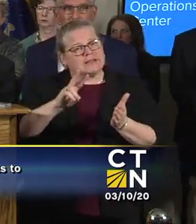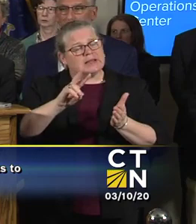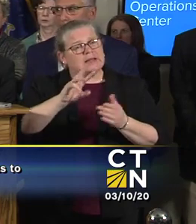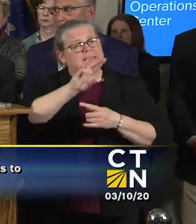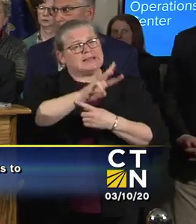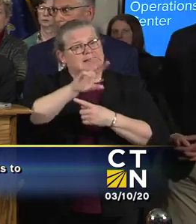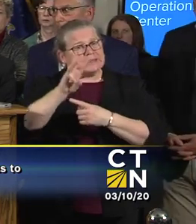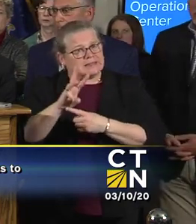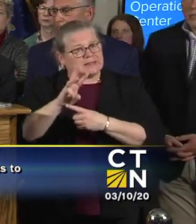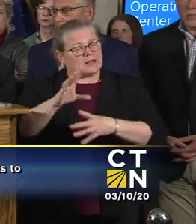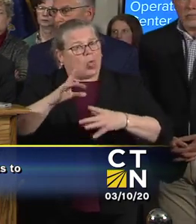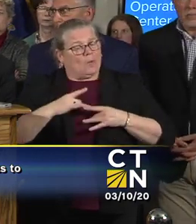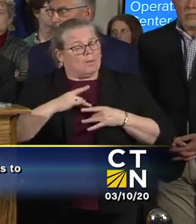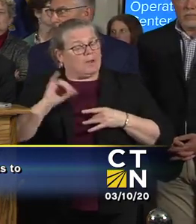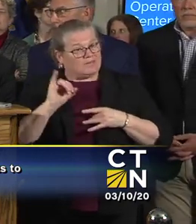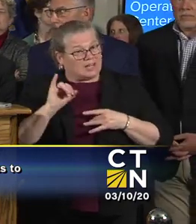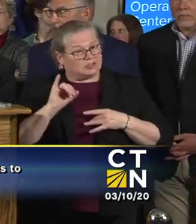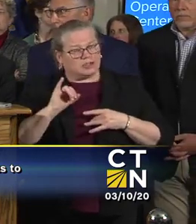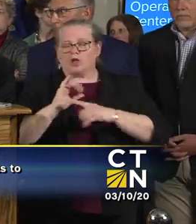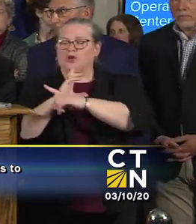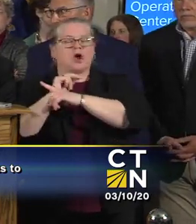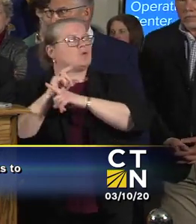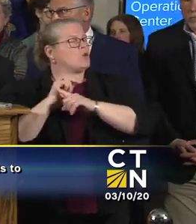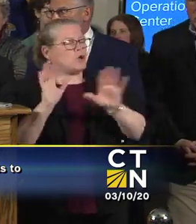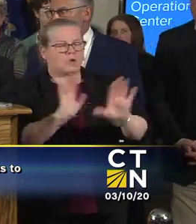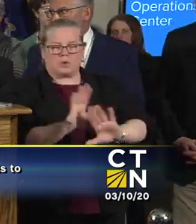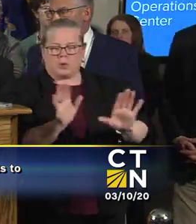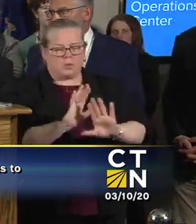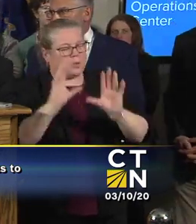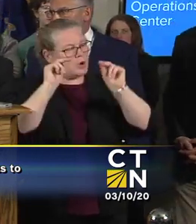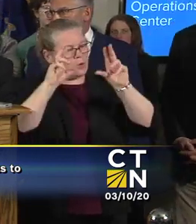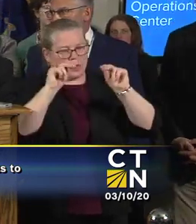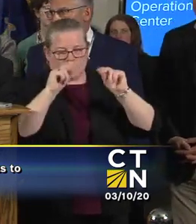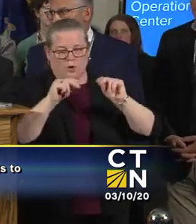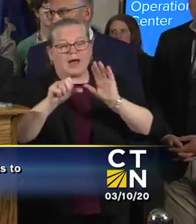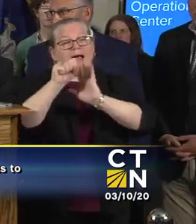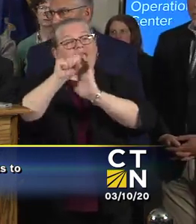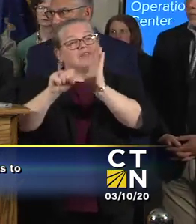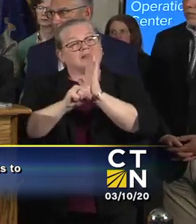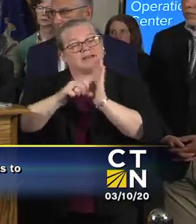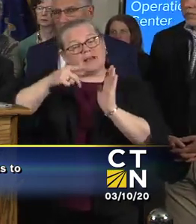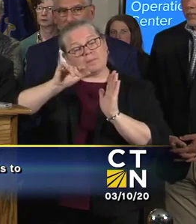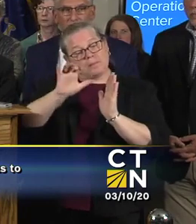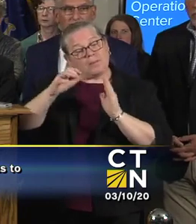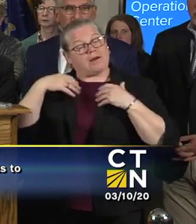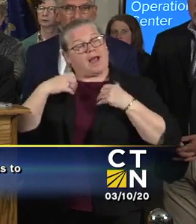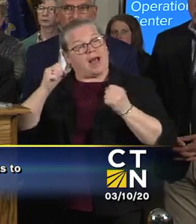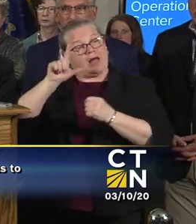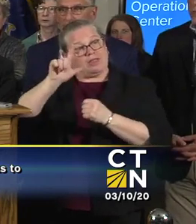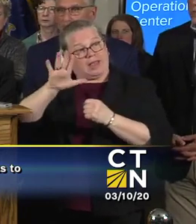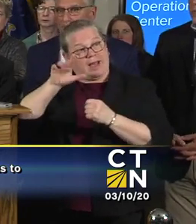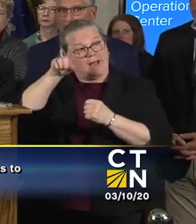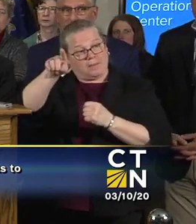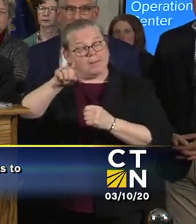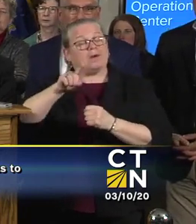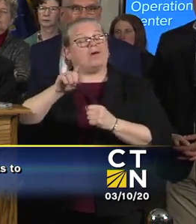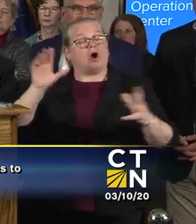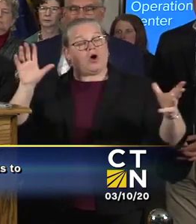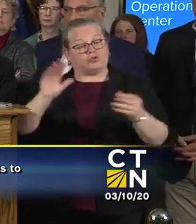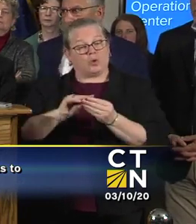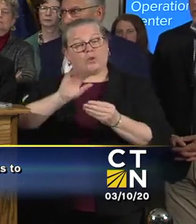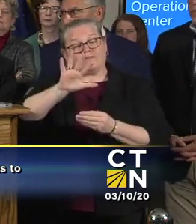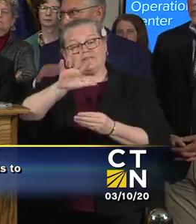Let me slow it down for you. I'm sorry about that. There's been, at the state public health lab, 56 patients tested.